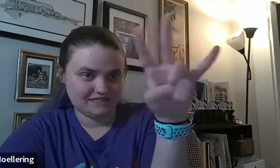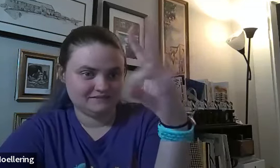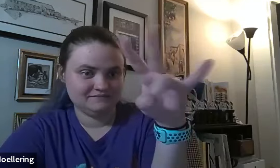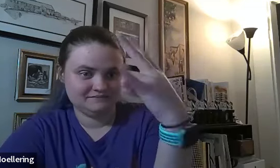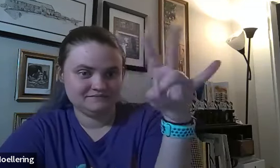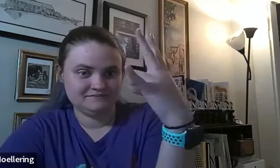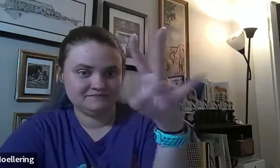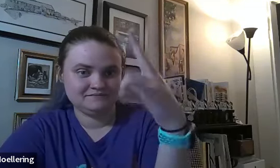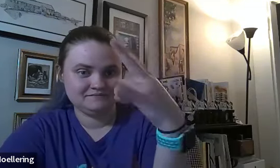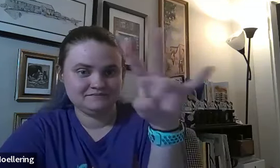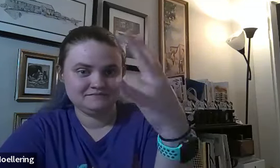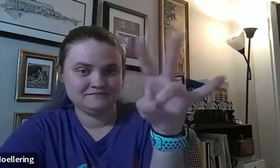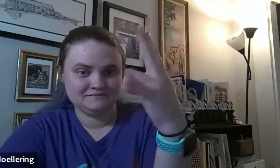17.